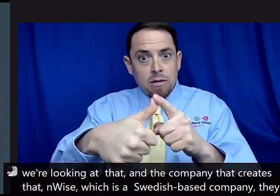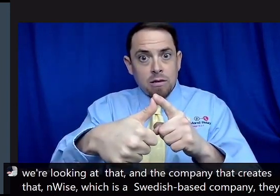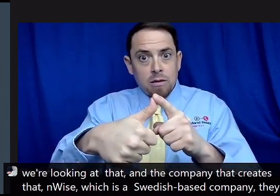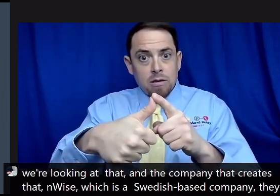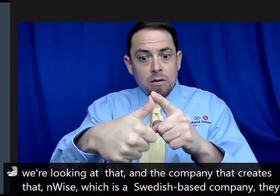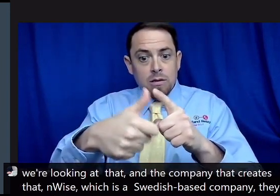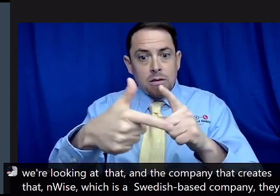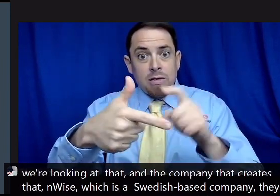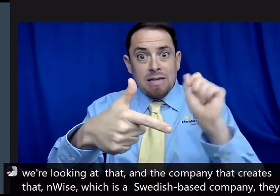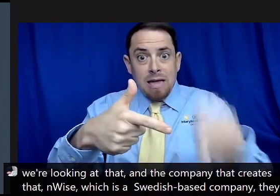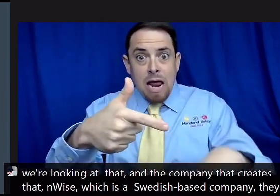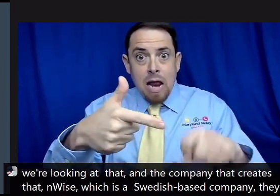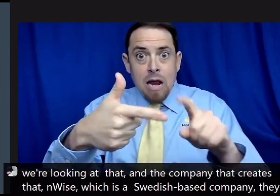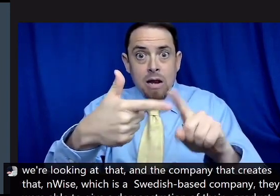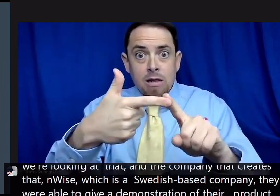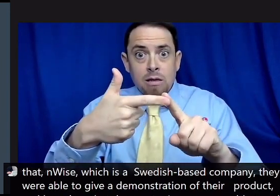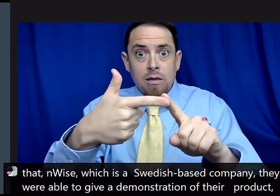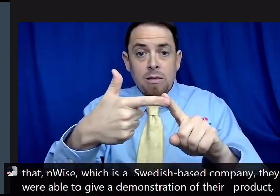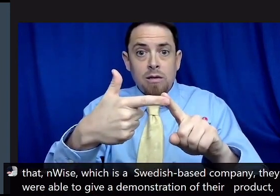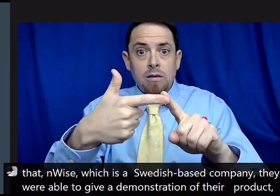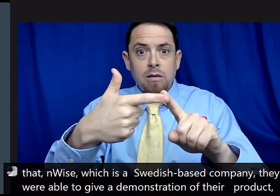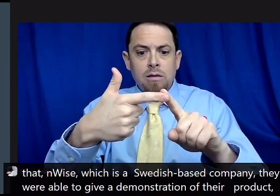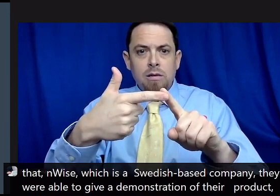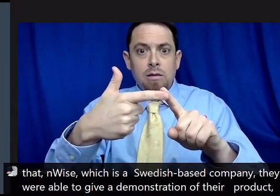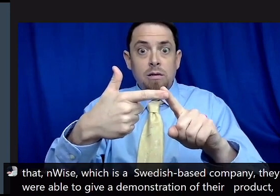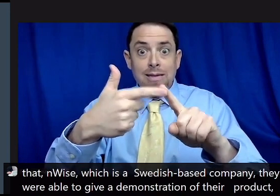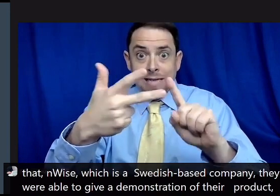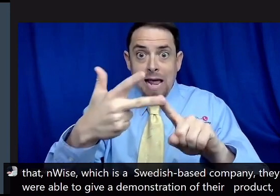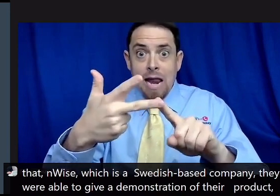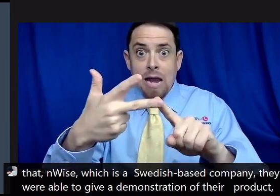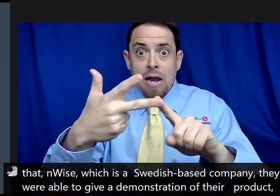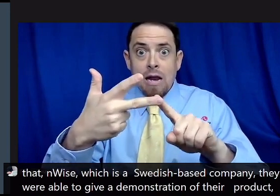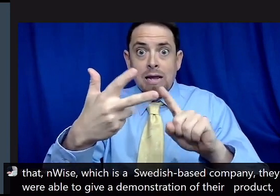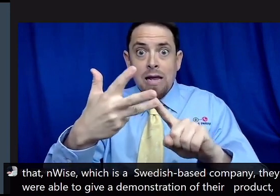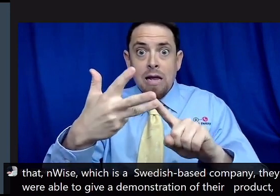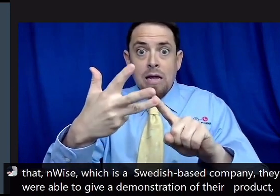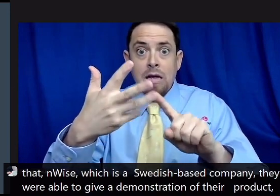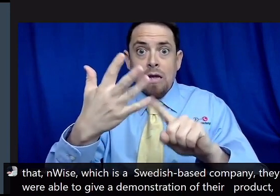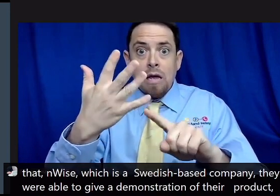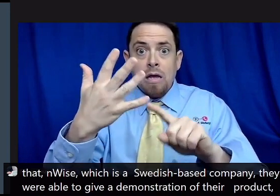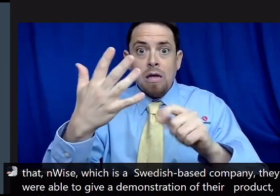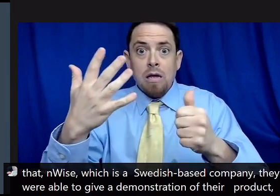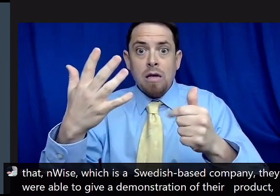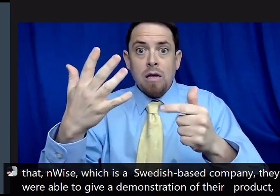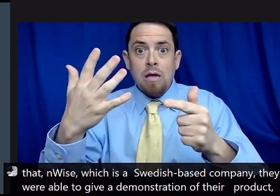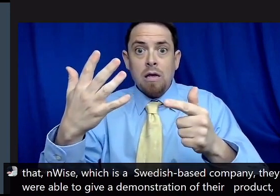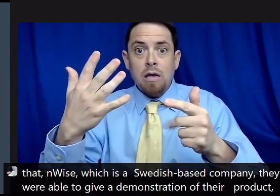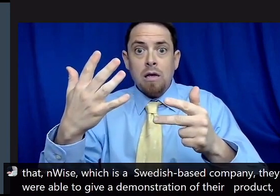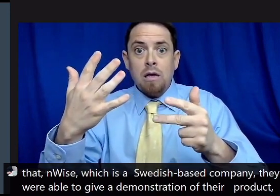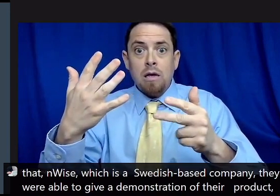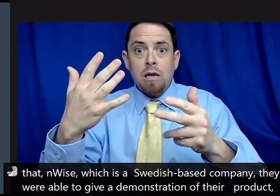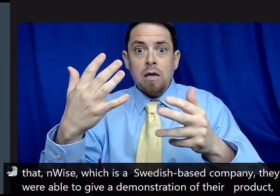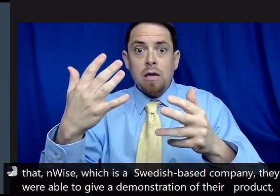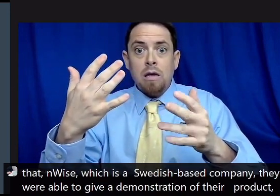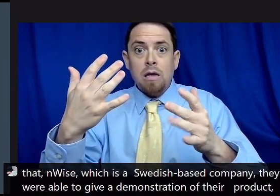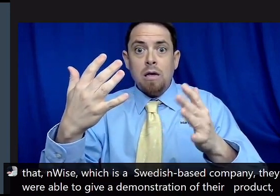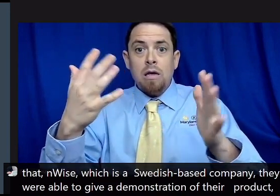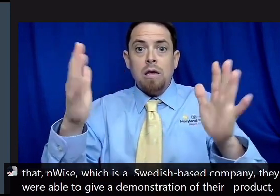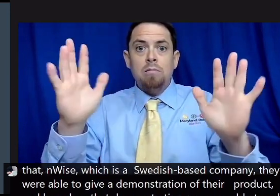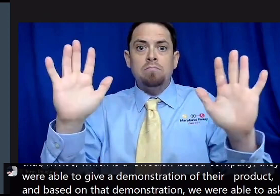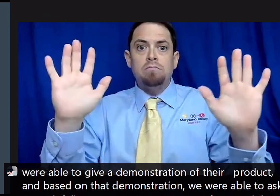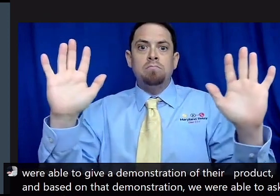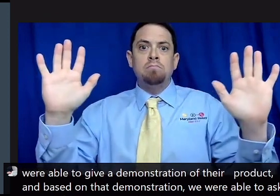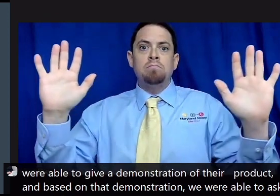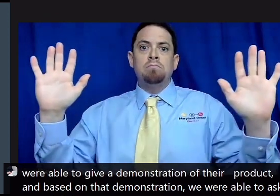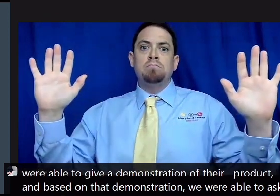able to ask several follow-up questions in terms of its capabilities and could it meet our needs in